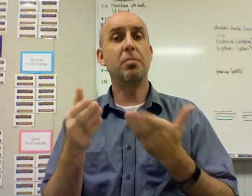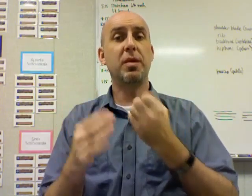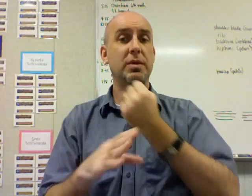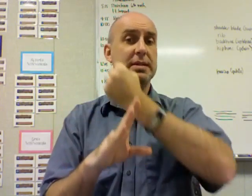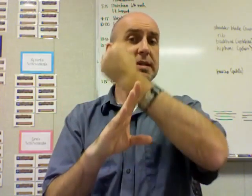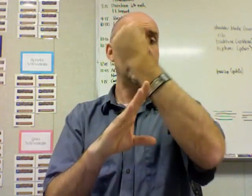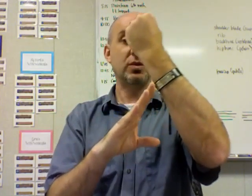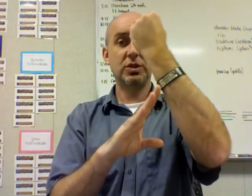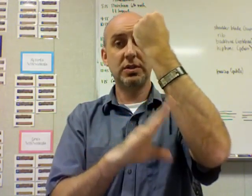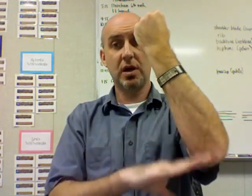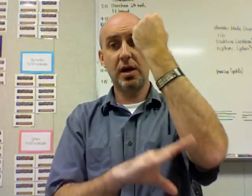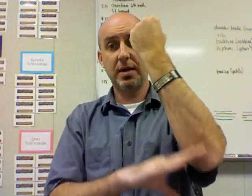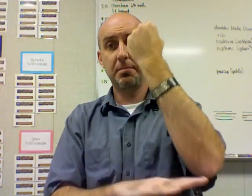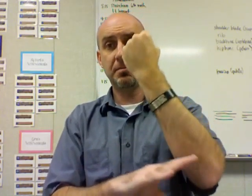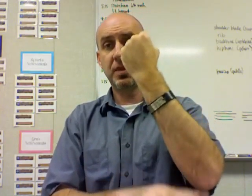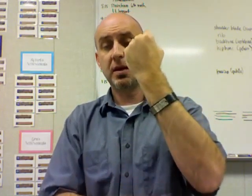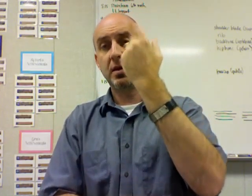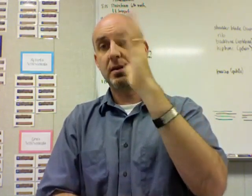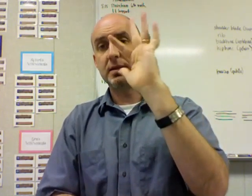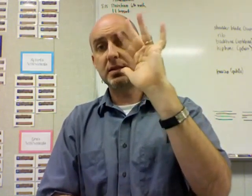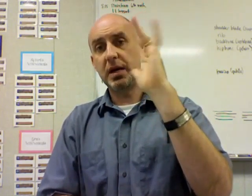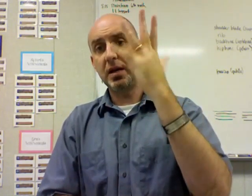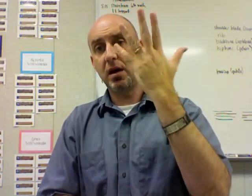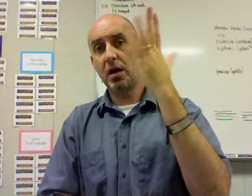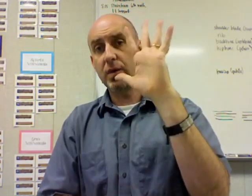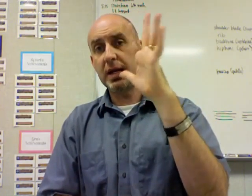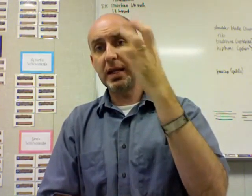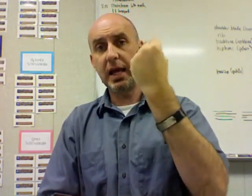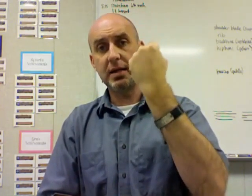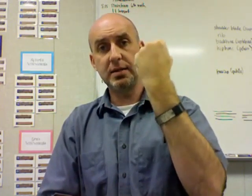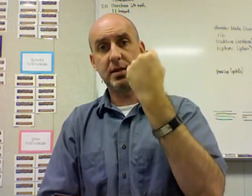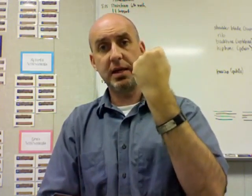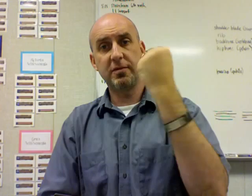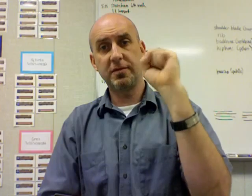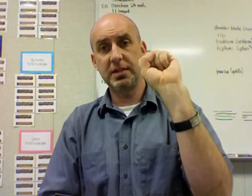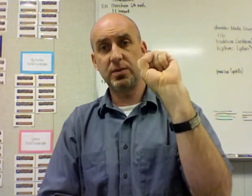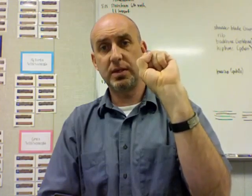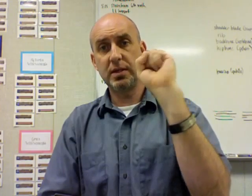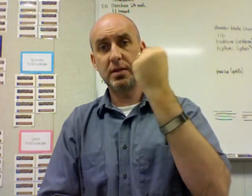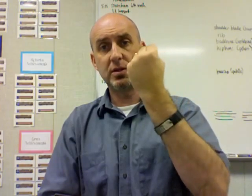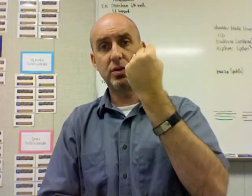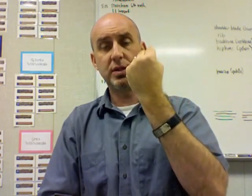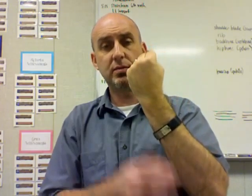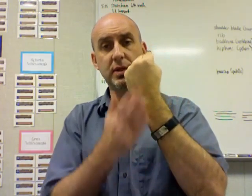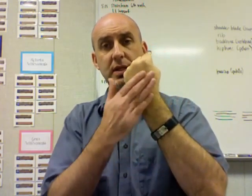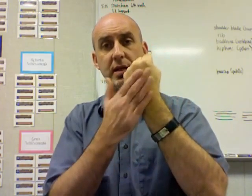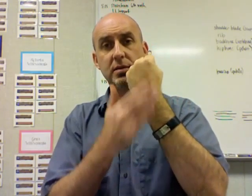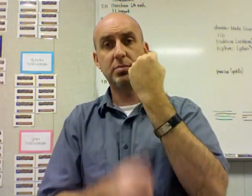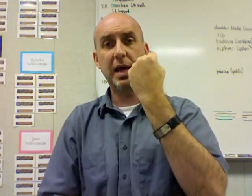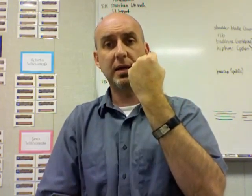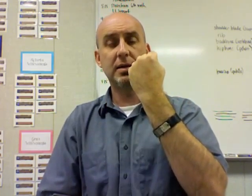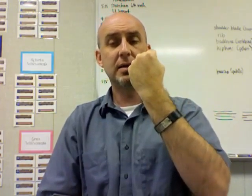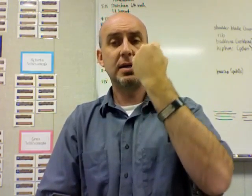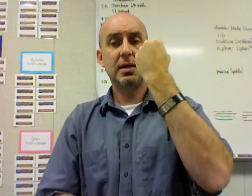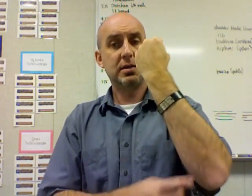them with the sign, which is autumn. This is my non-writing hand. I make a fist with it, turn it with the knuckles back.